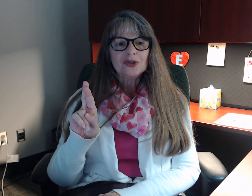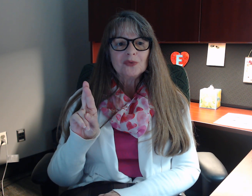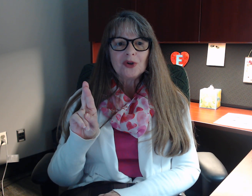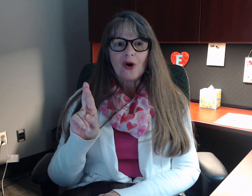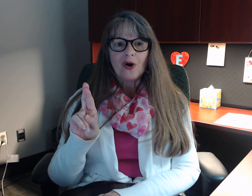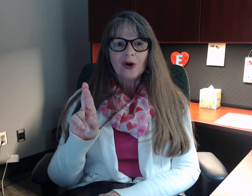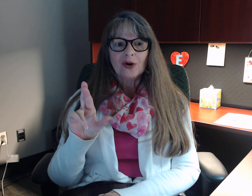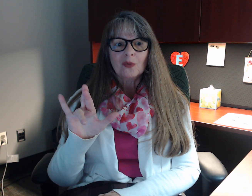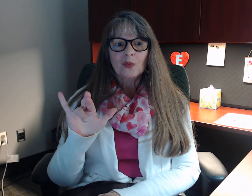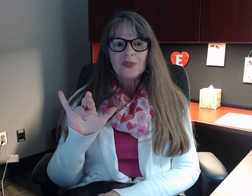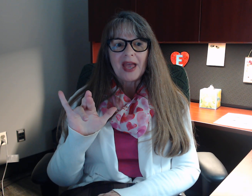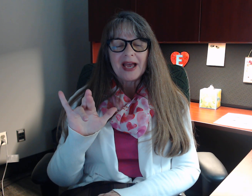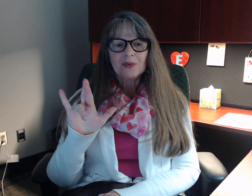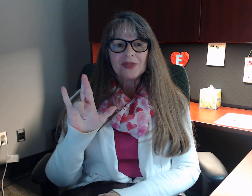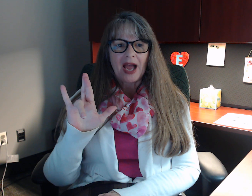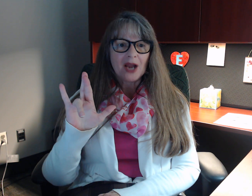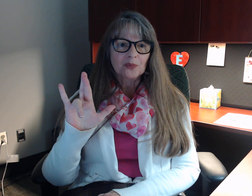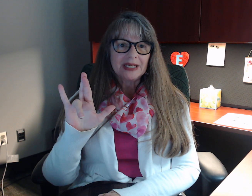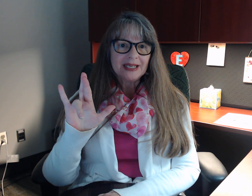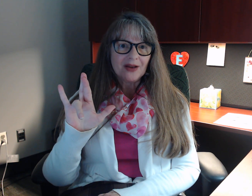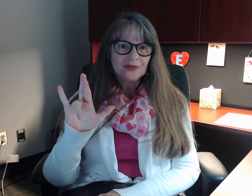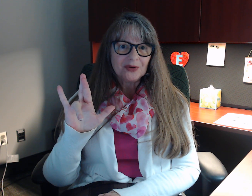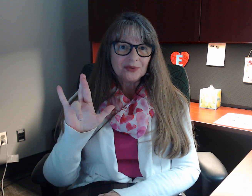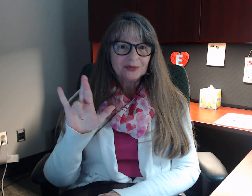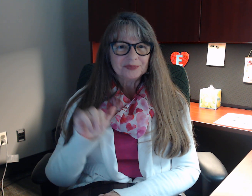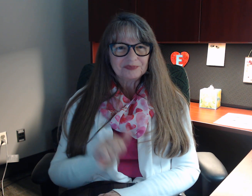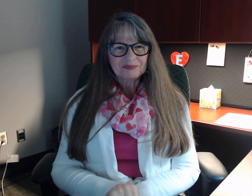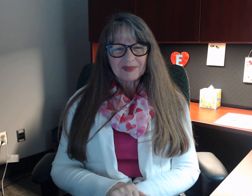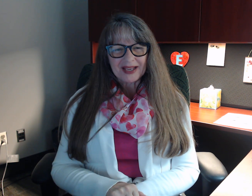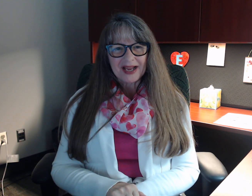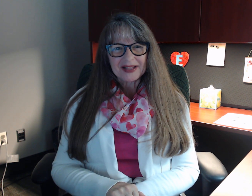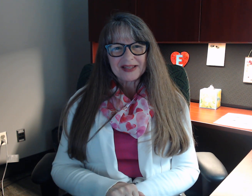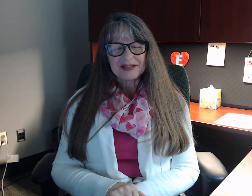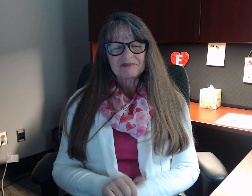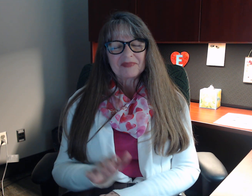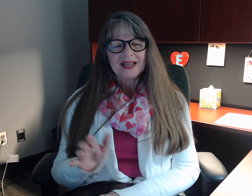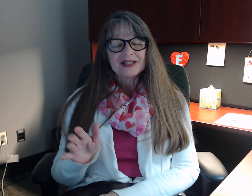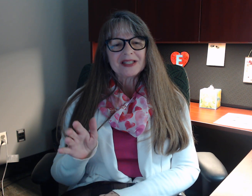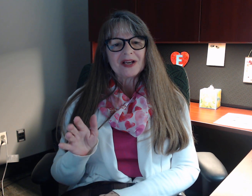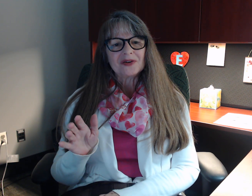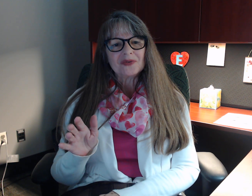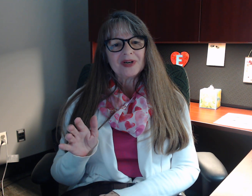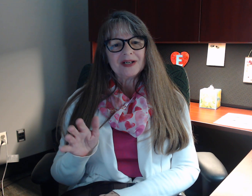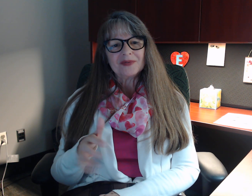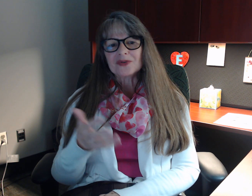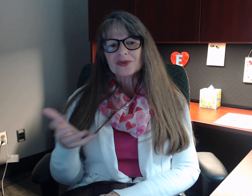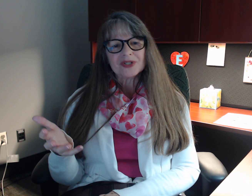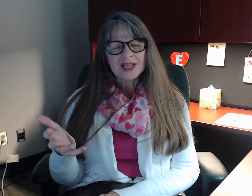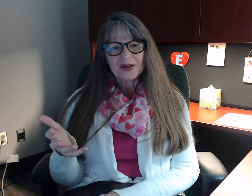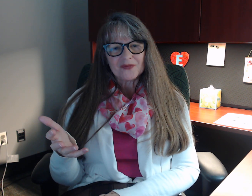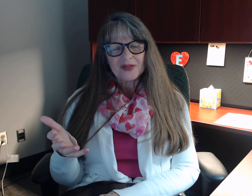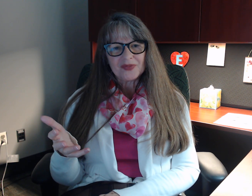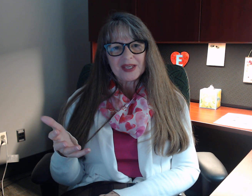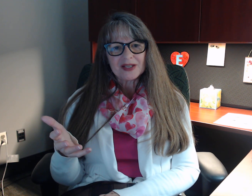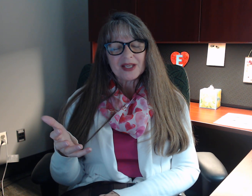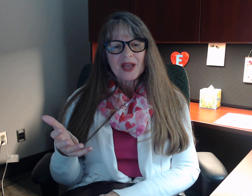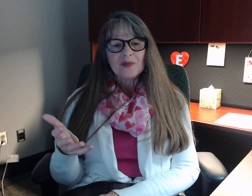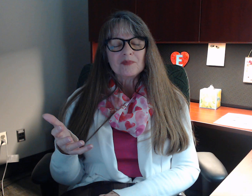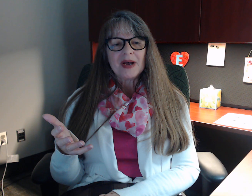an R with that, with I really love you, that kind of thing. So those are just kind of fun things. But